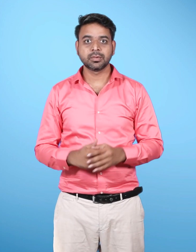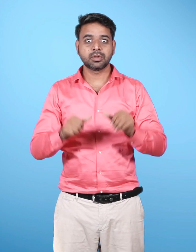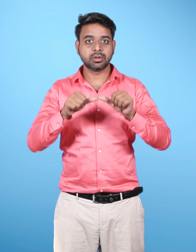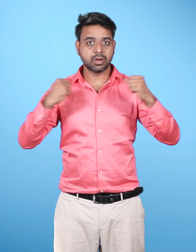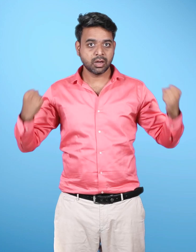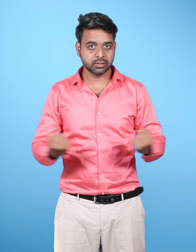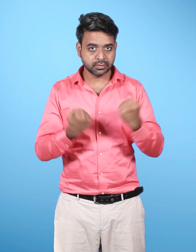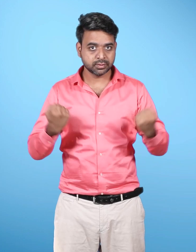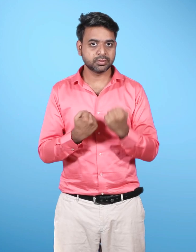Activity 3.